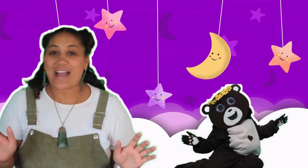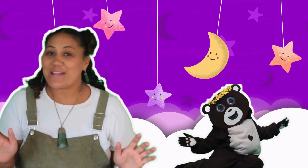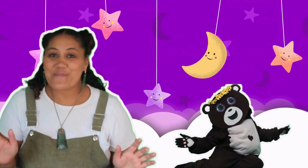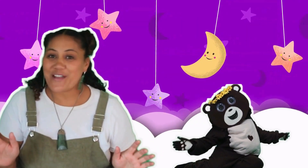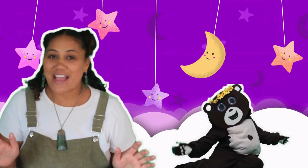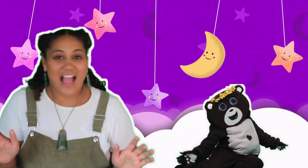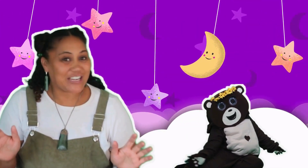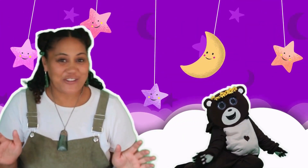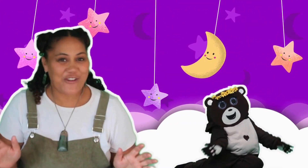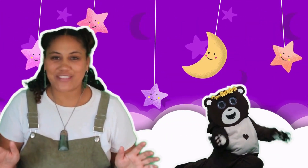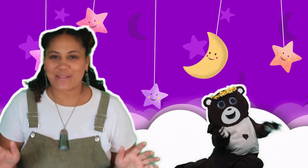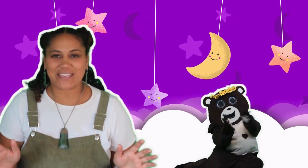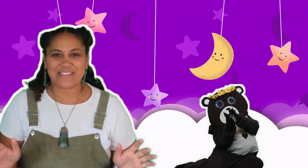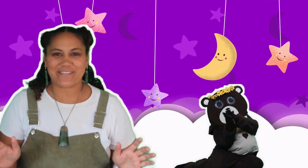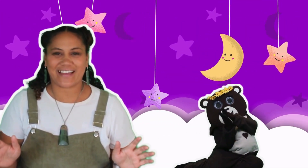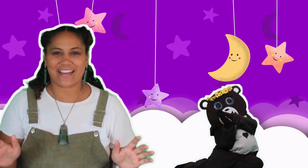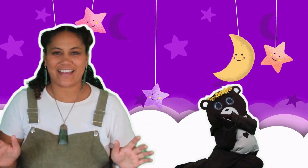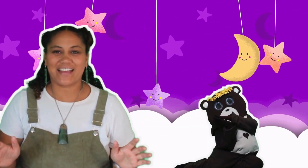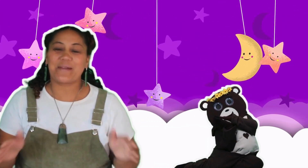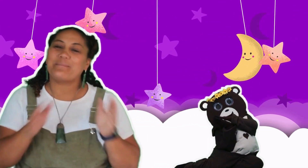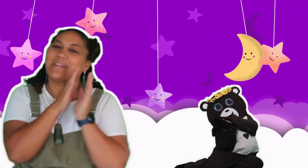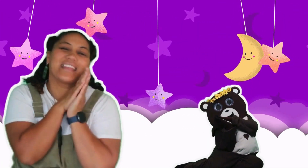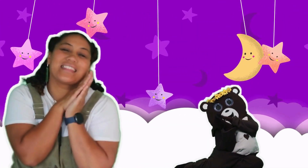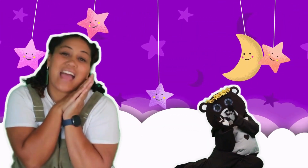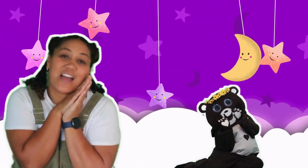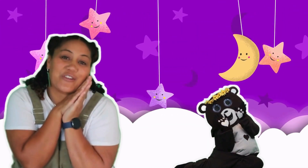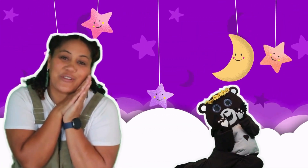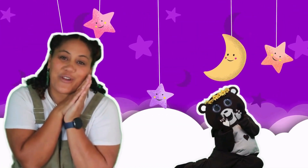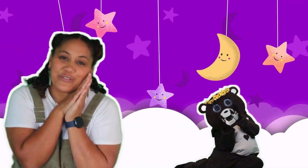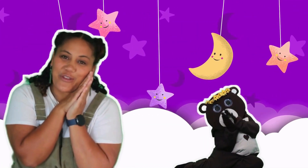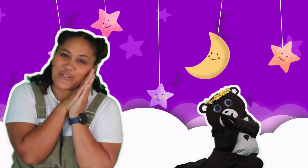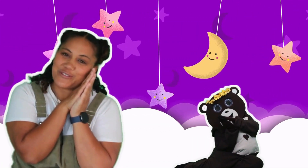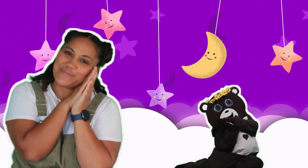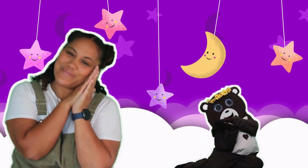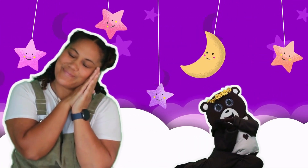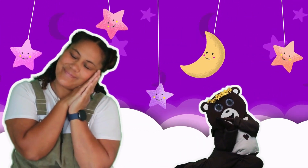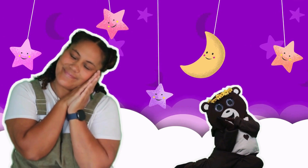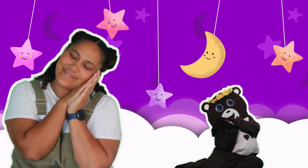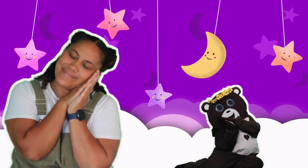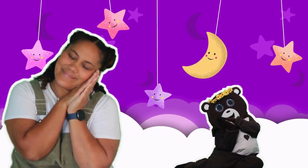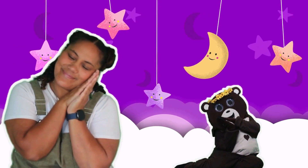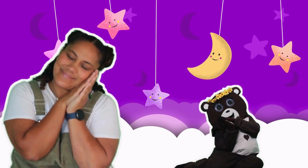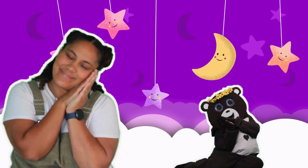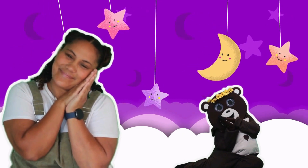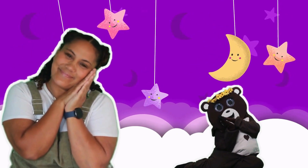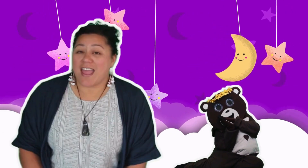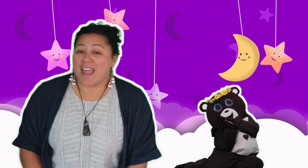Ko te wae moe anō tamariki mā, me tākoto koutou.